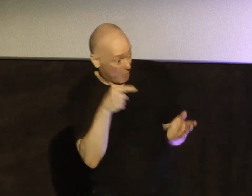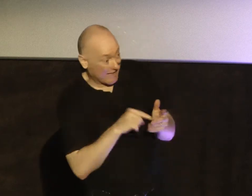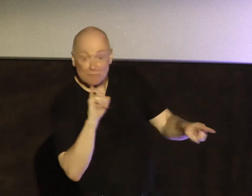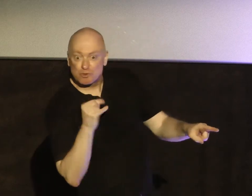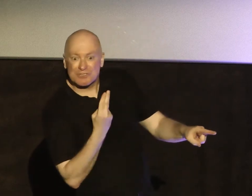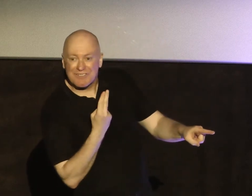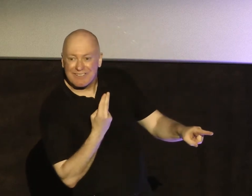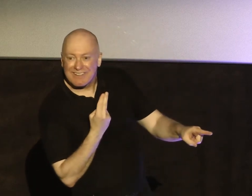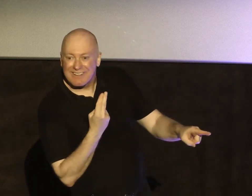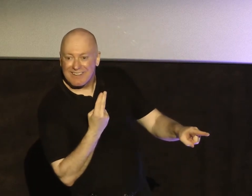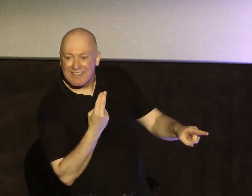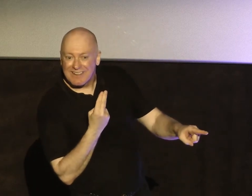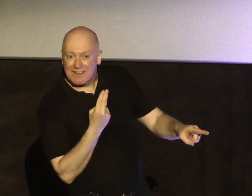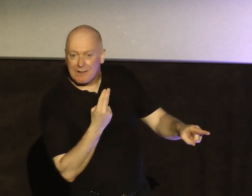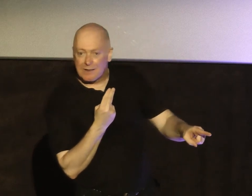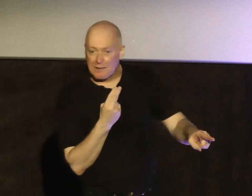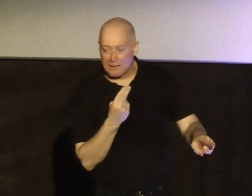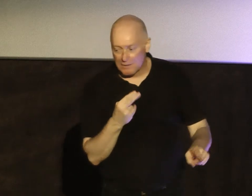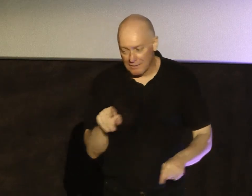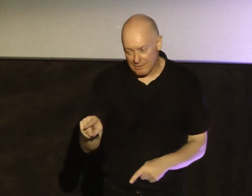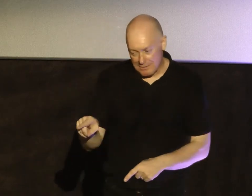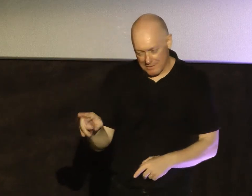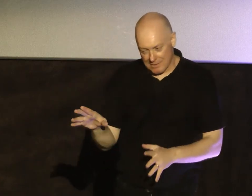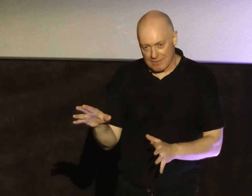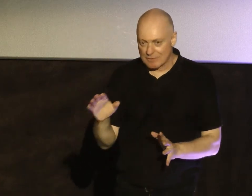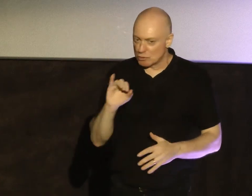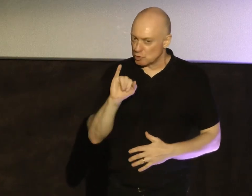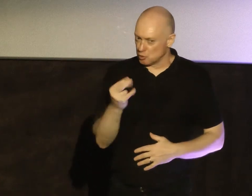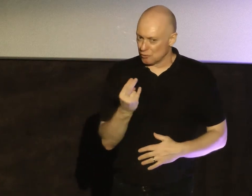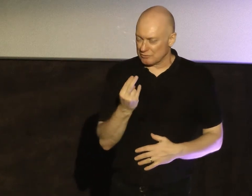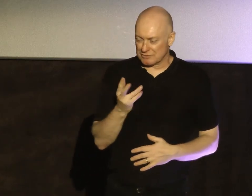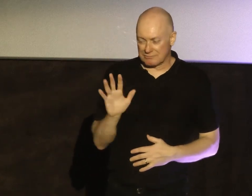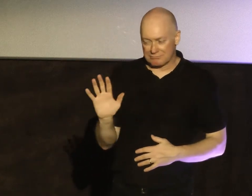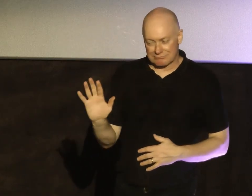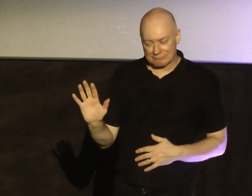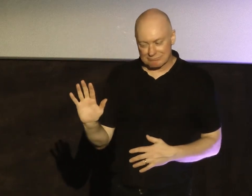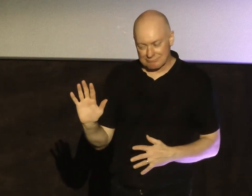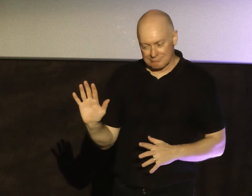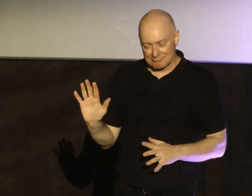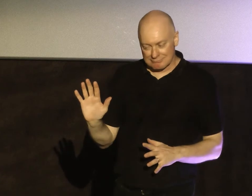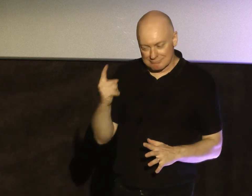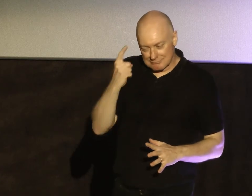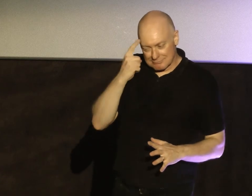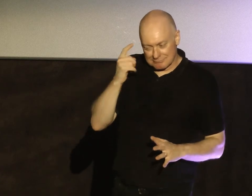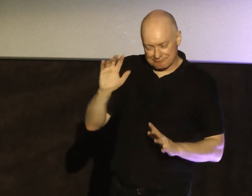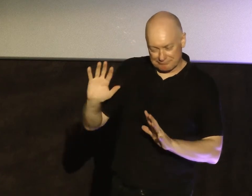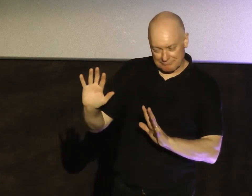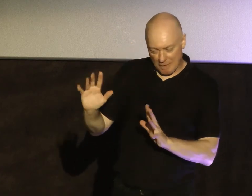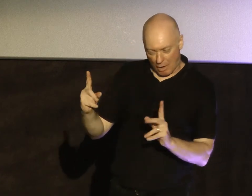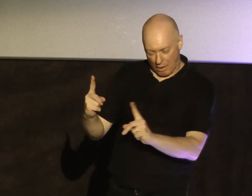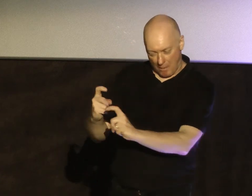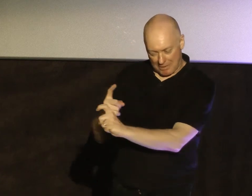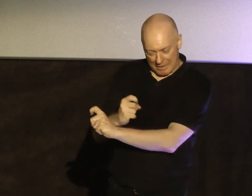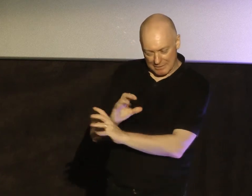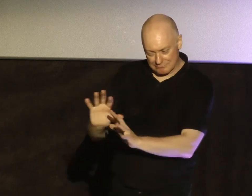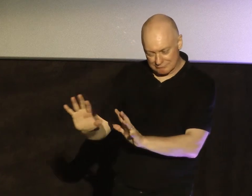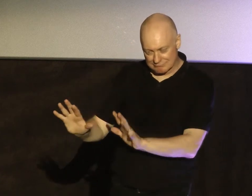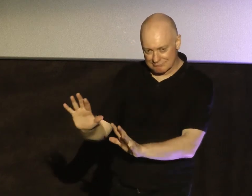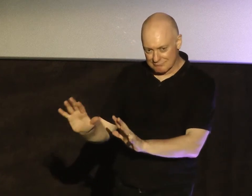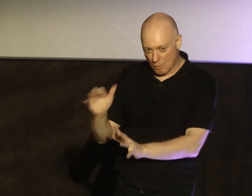to say, these relationships, Joseph's relationships with his brothers, they're very complicated.